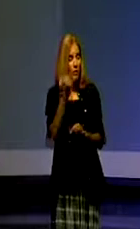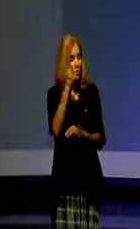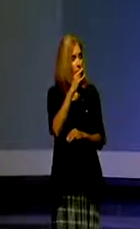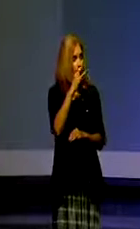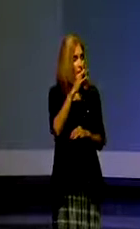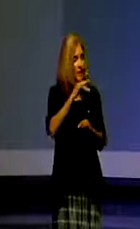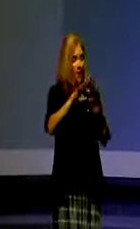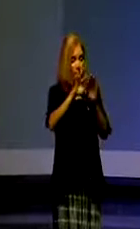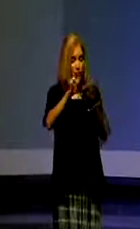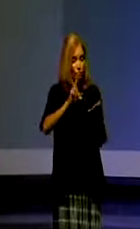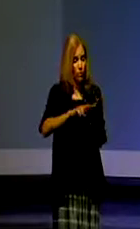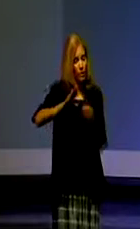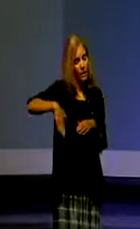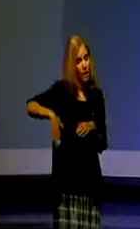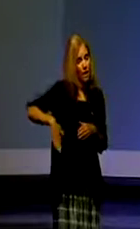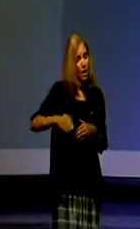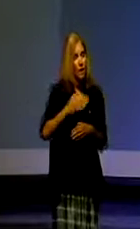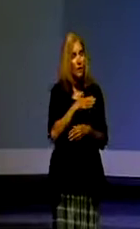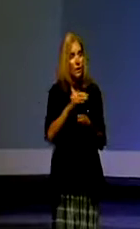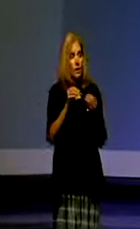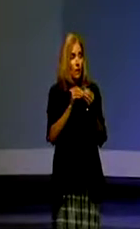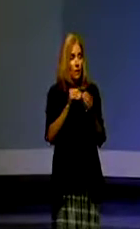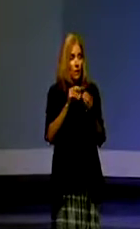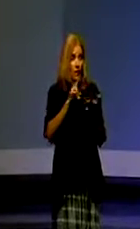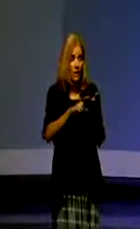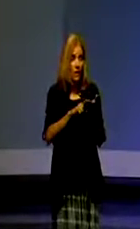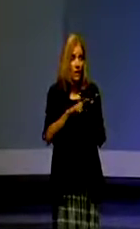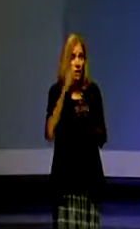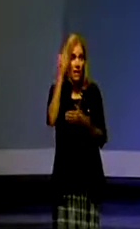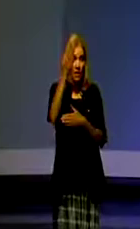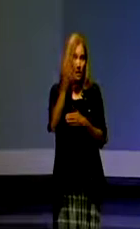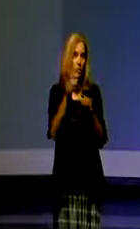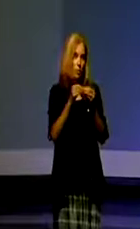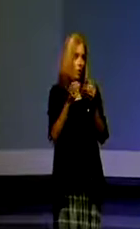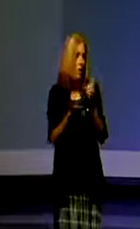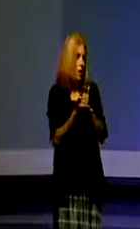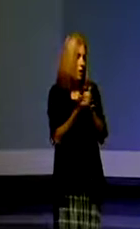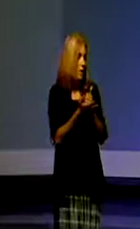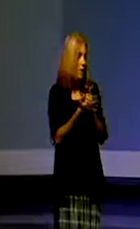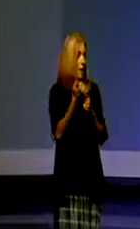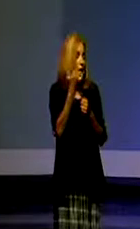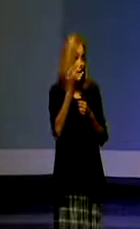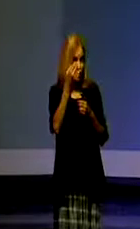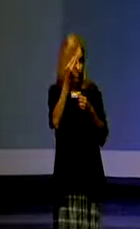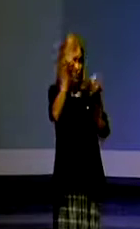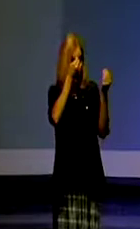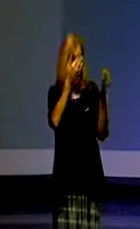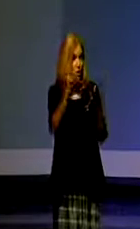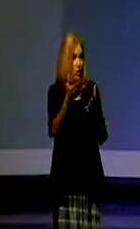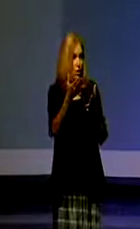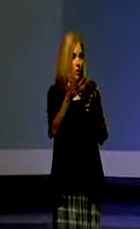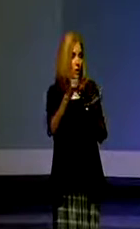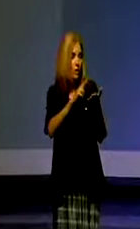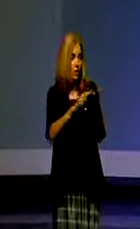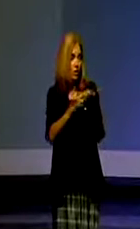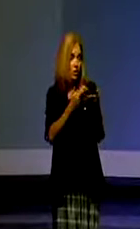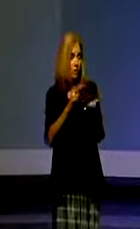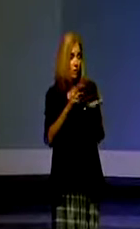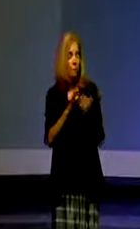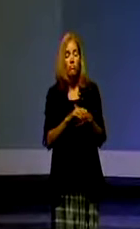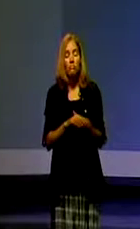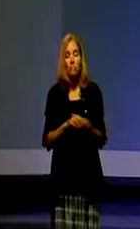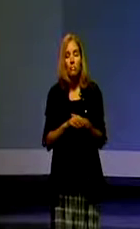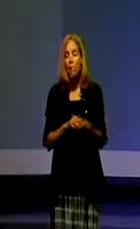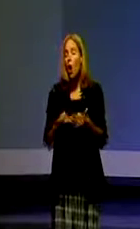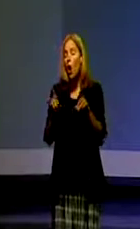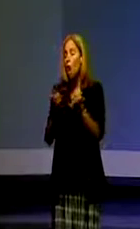been registered yet, please, the more we register in advance, the more of a help it is. So if you can, let us know by registering your kids. And